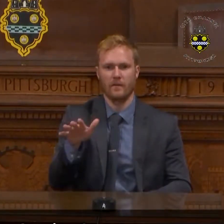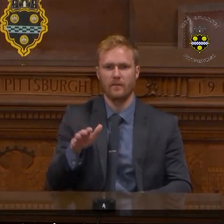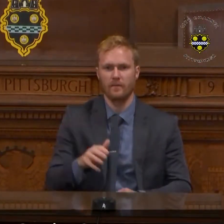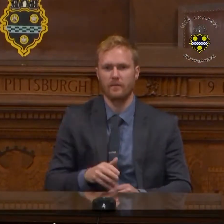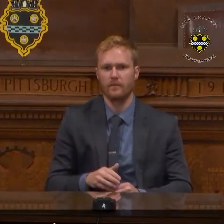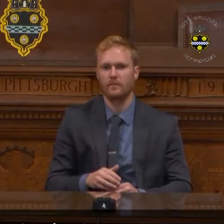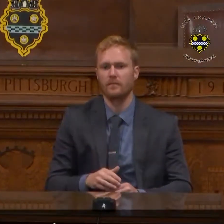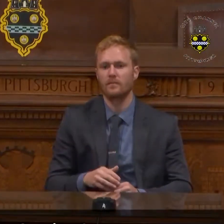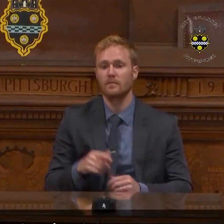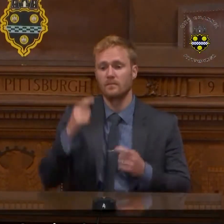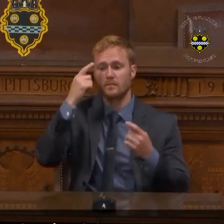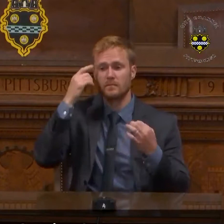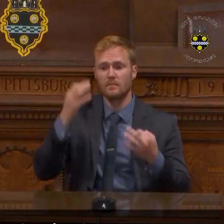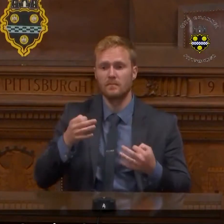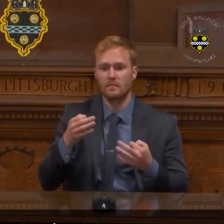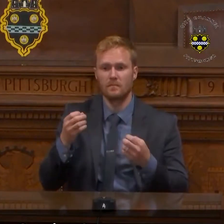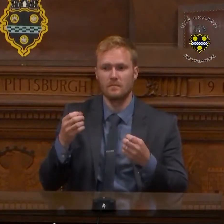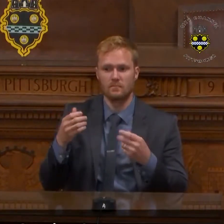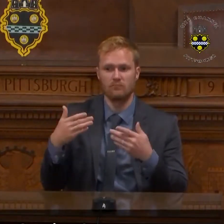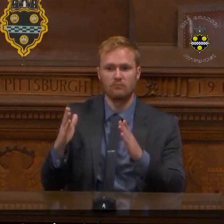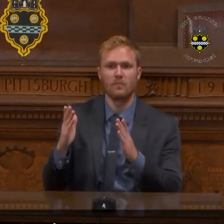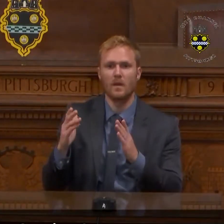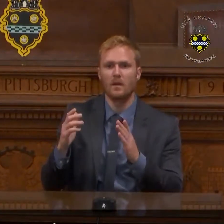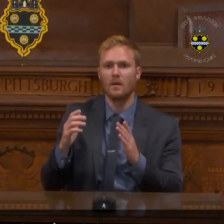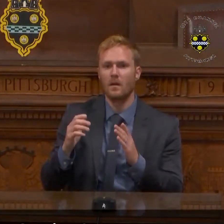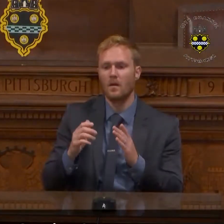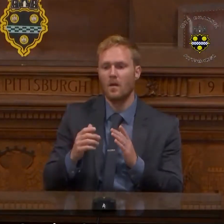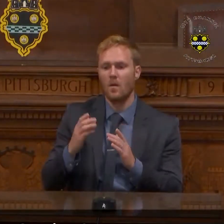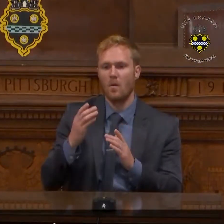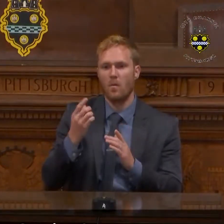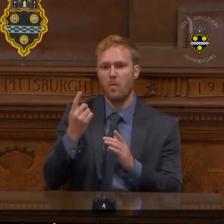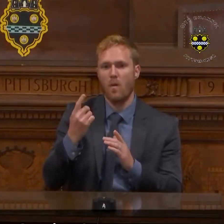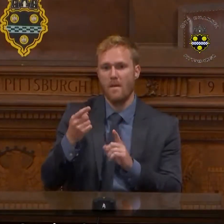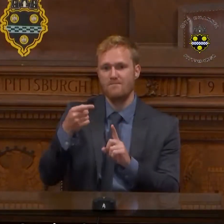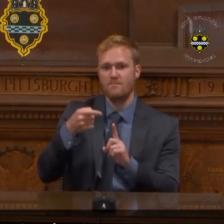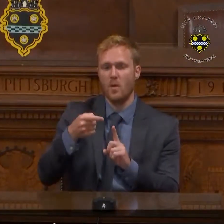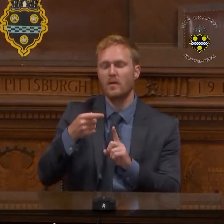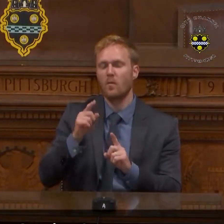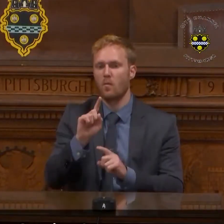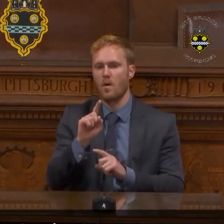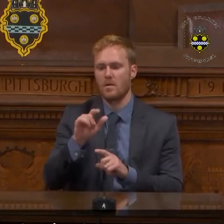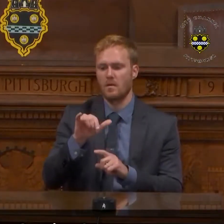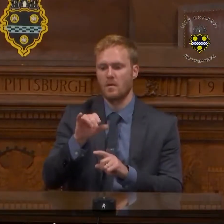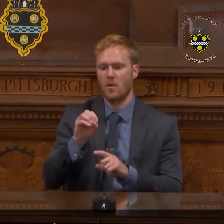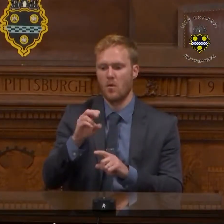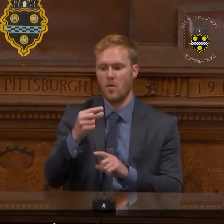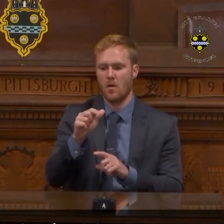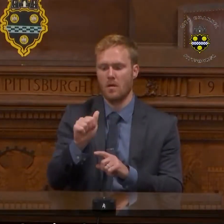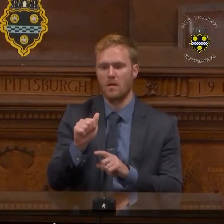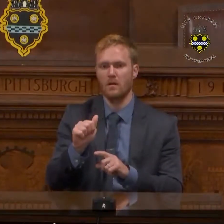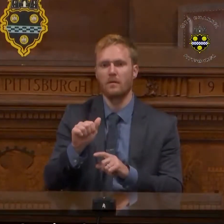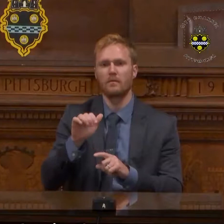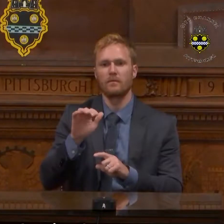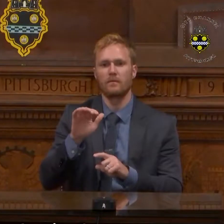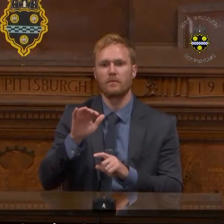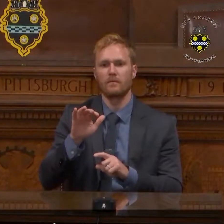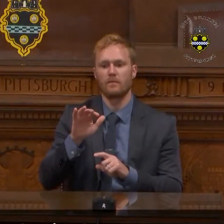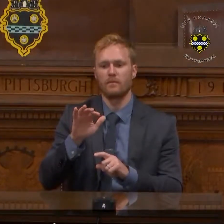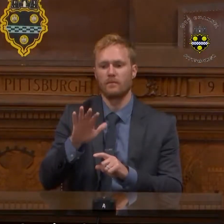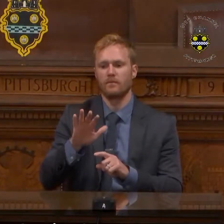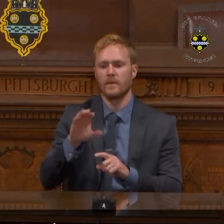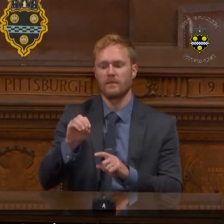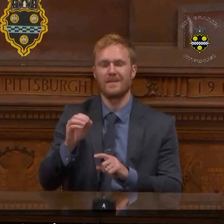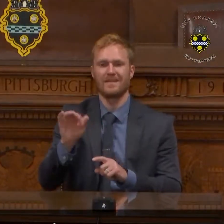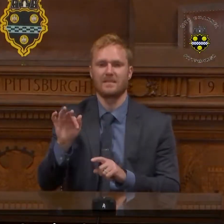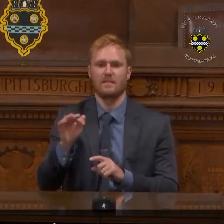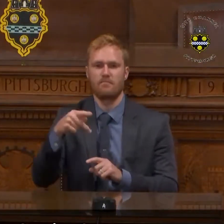2155, resolution granting unto 1.1 Yoga at 5019 Penn Avenue, their successors